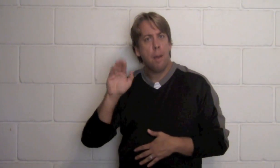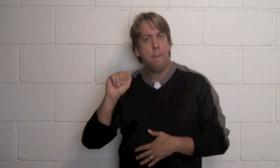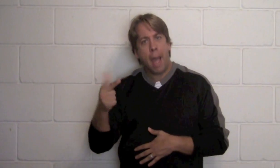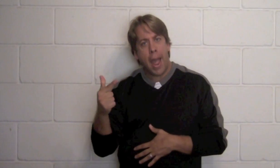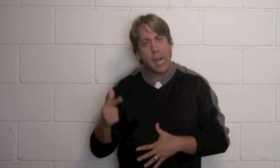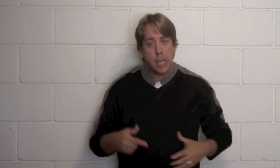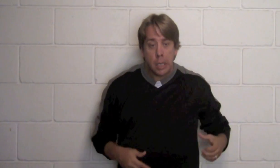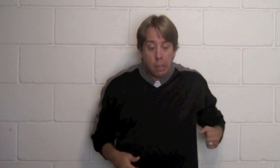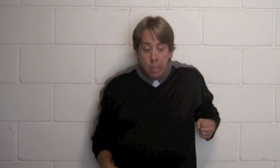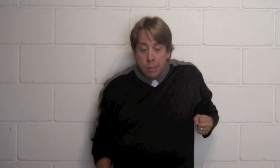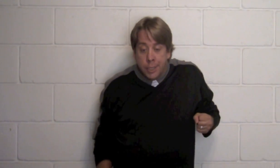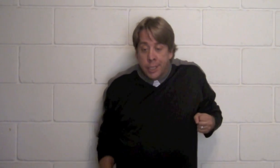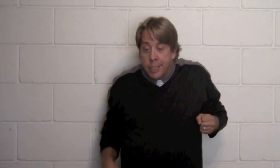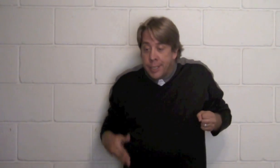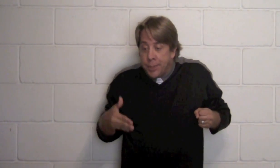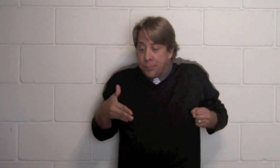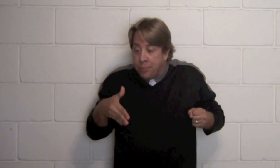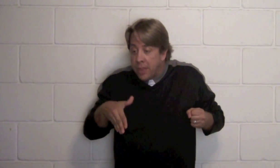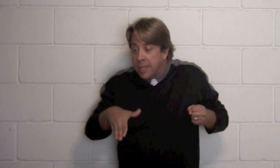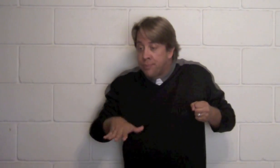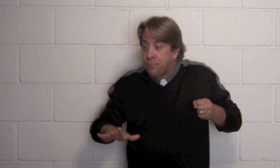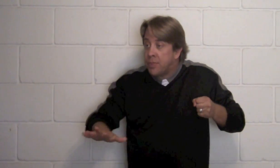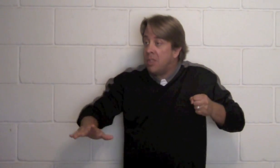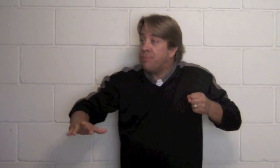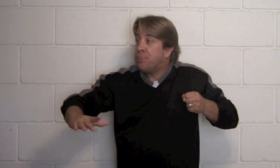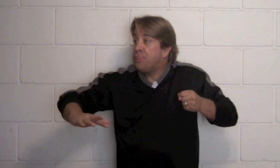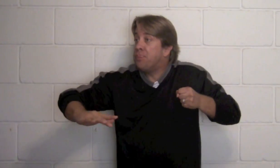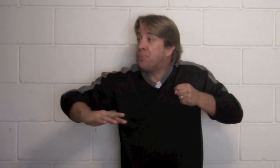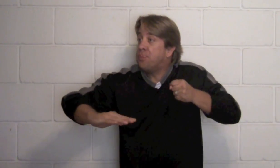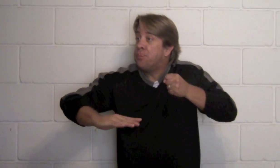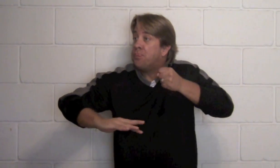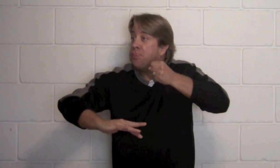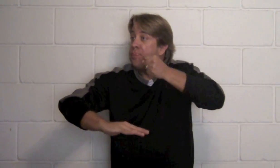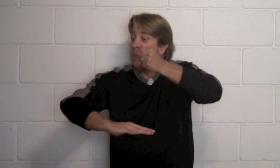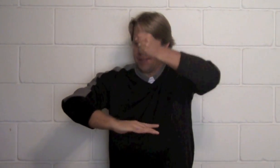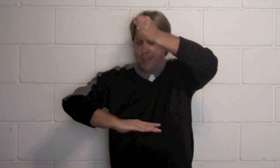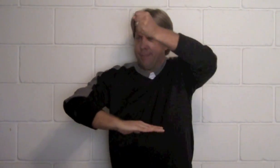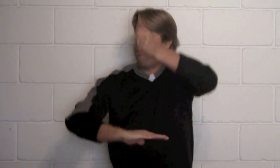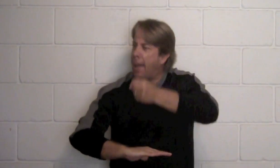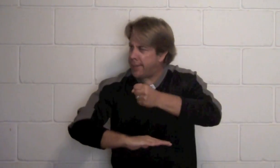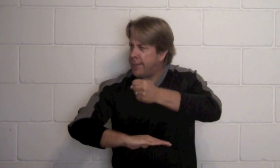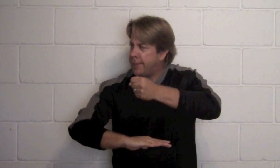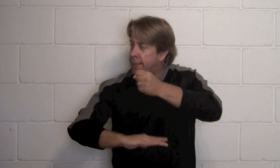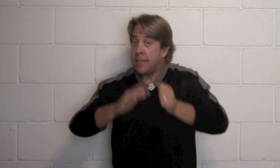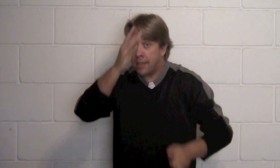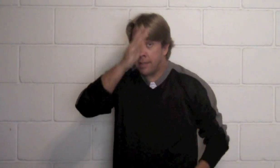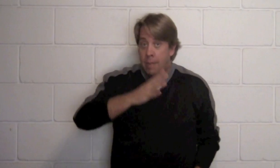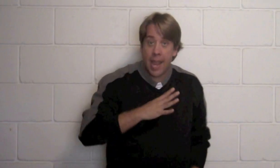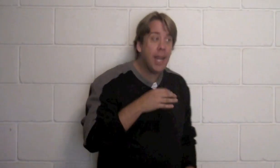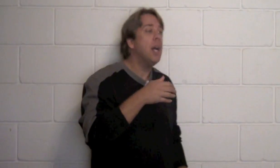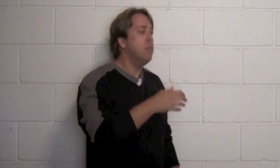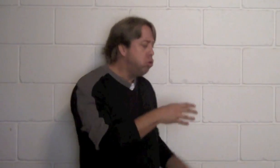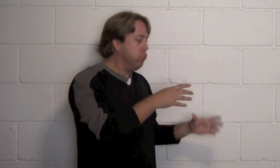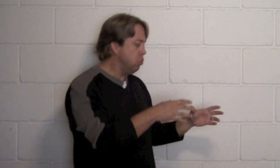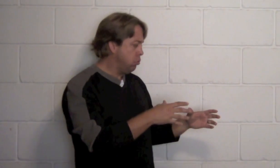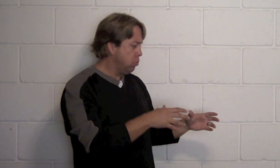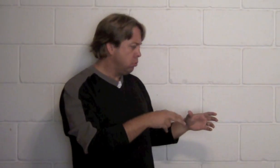she walked into the store holding a bag. And she placed it on the counter. And the owner